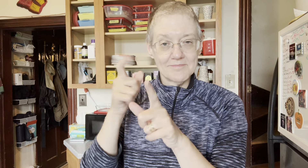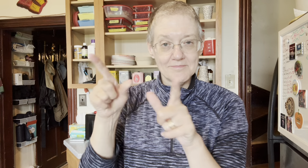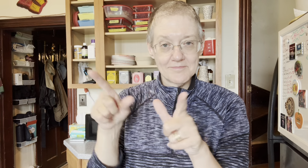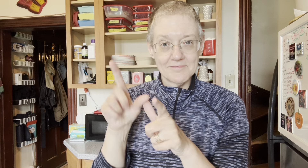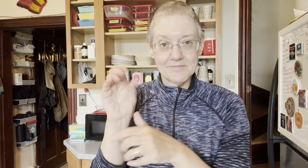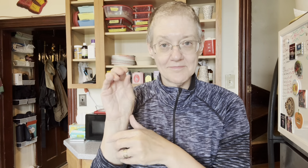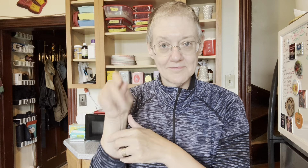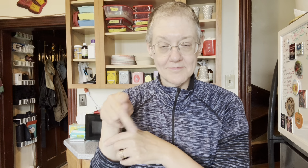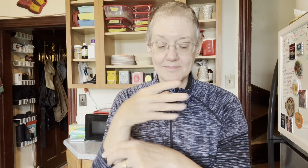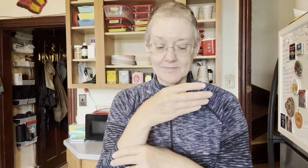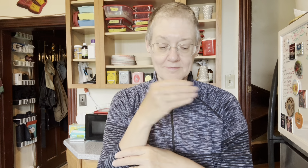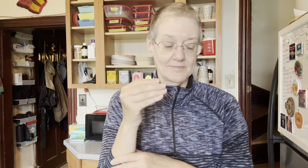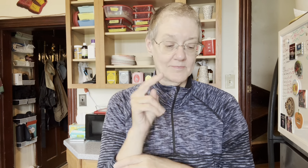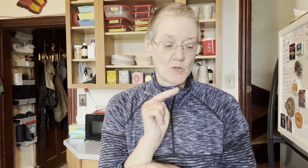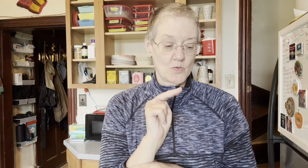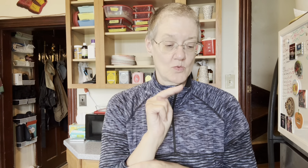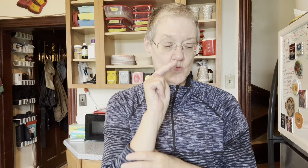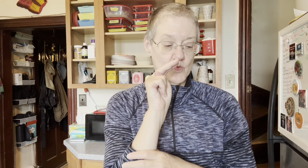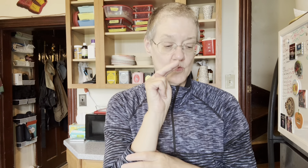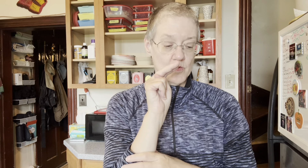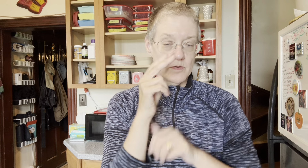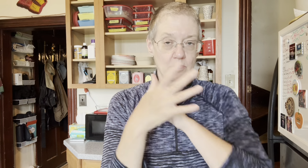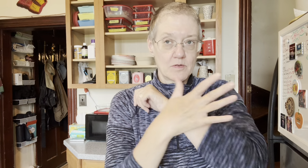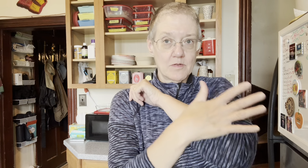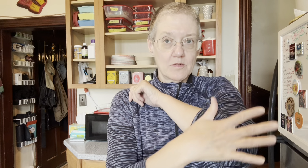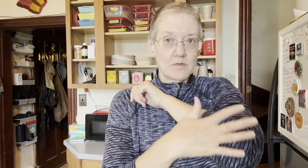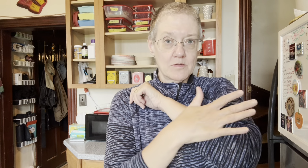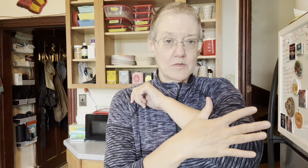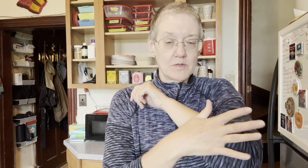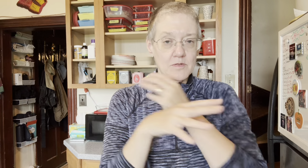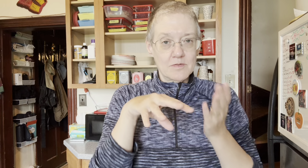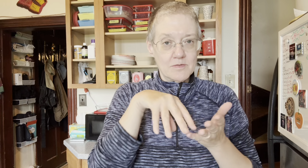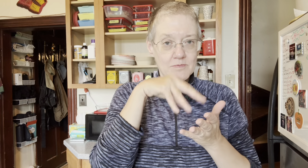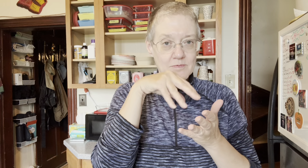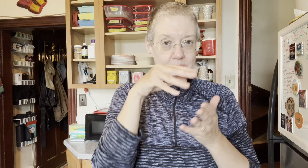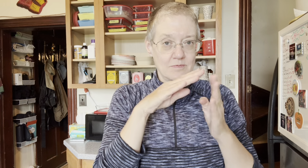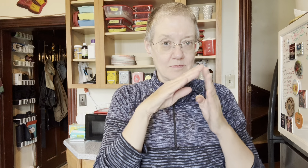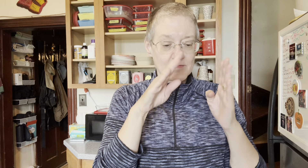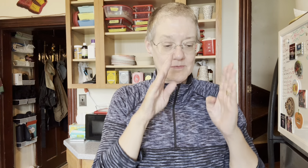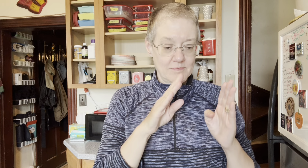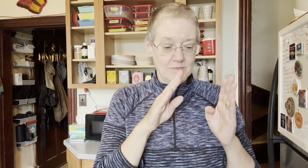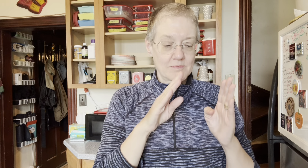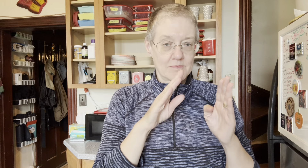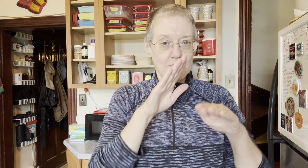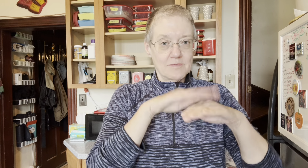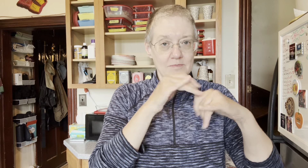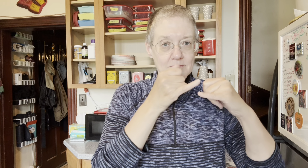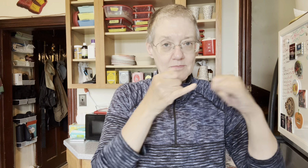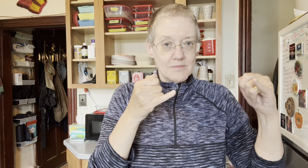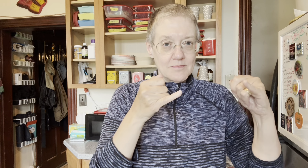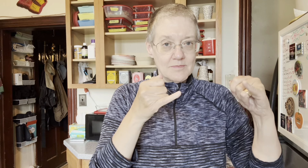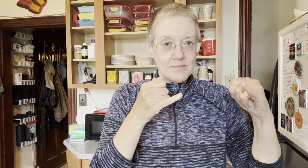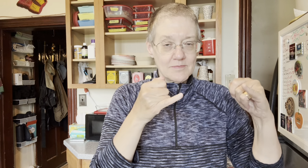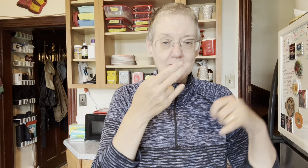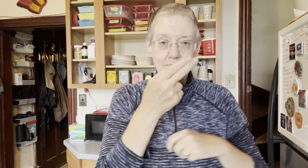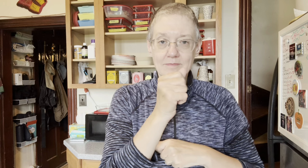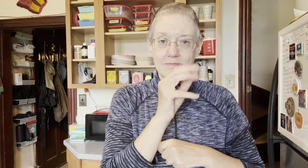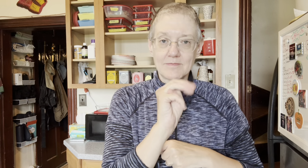Applegate I special order from my local co-op, and another brand, North Country Smokehouse. I found them